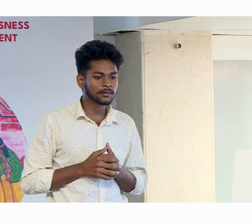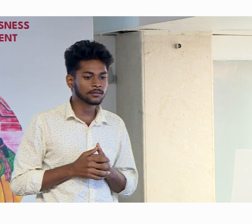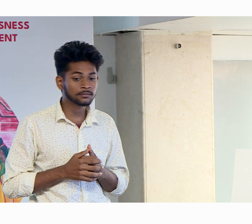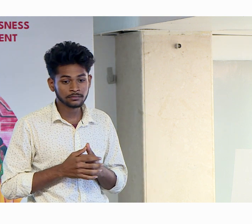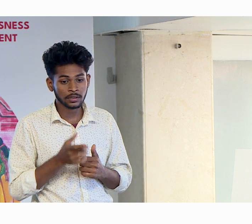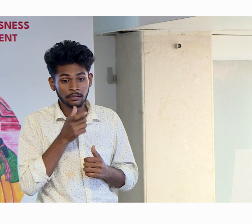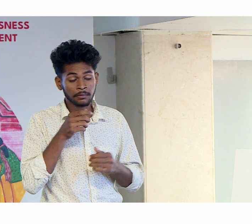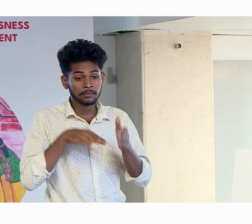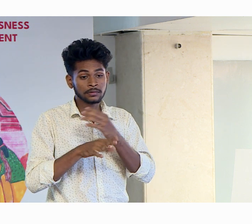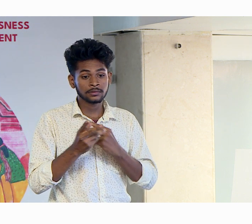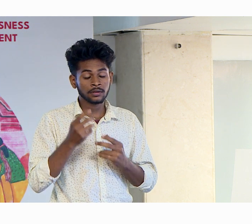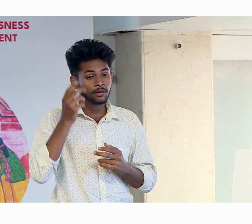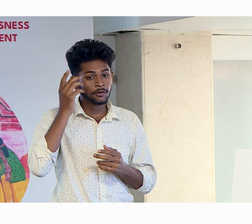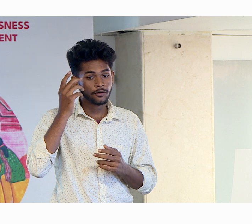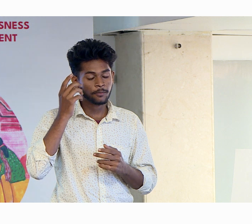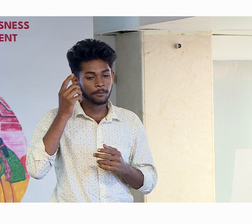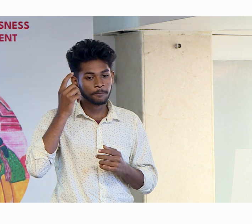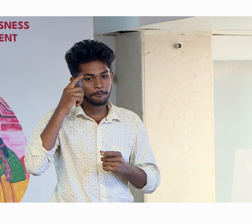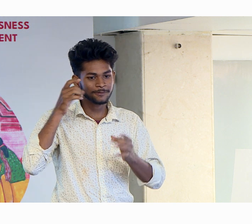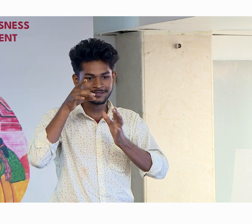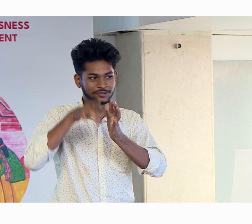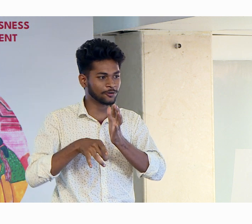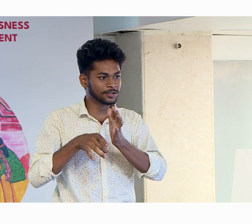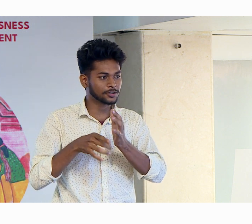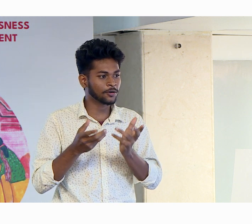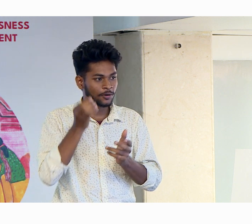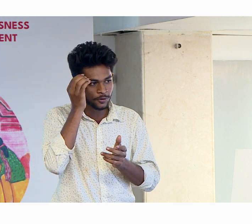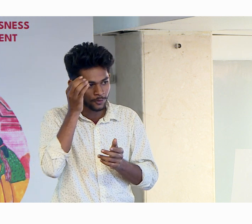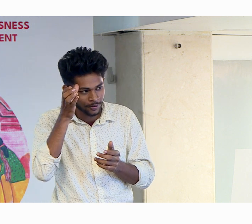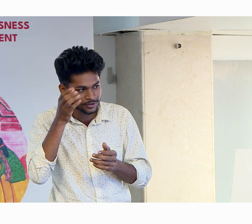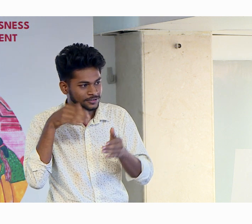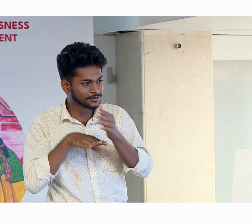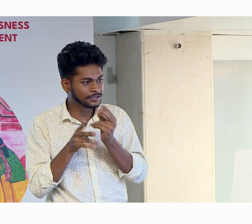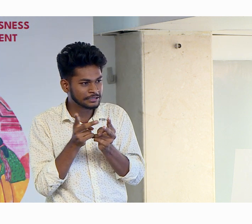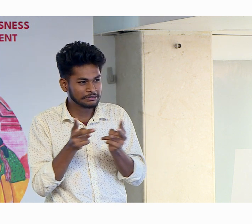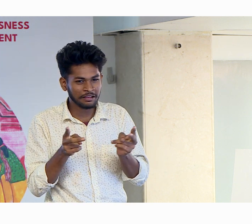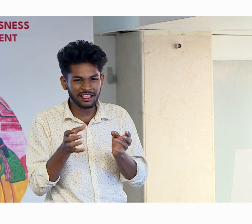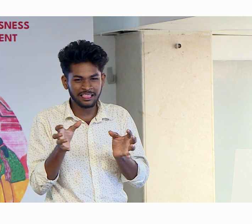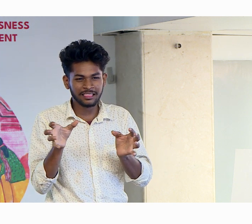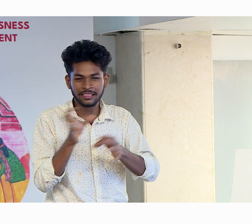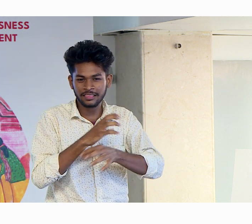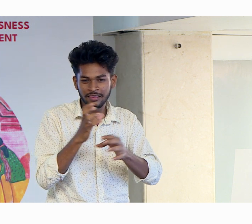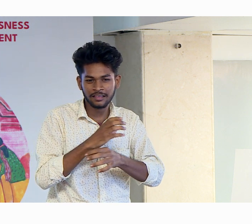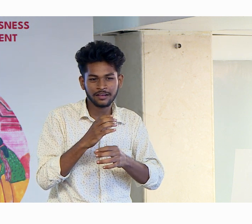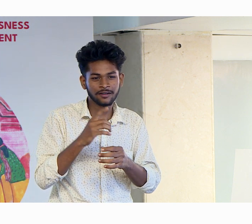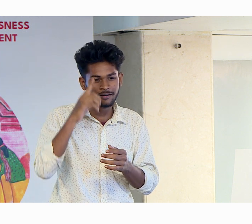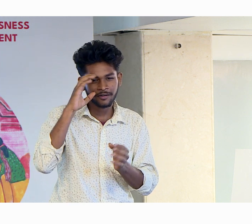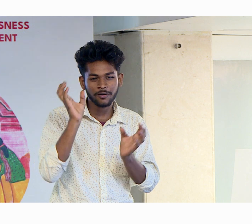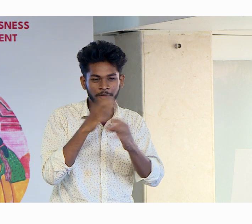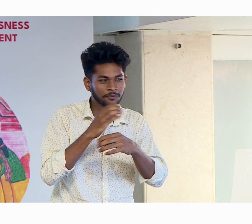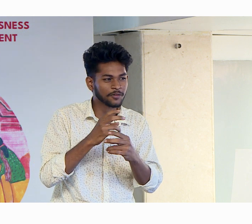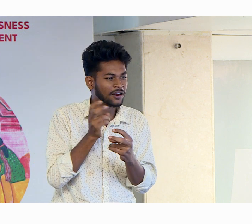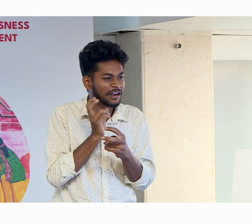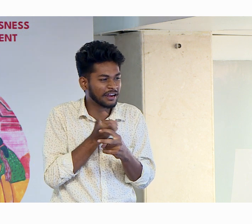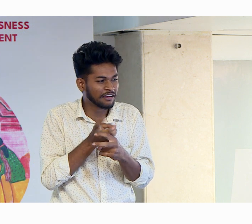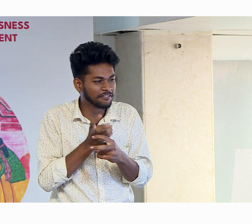knowledge, which we discovered in our first study together, Andree and I, about how they change it, how much more complicated it is, and